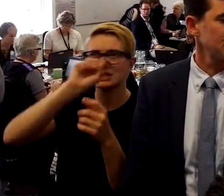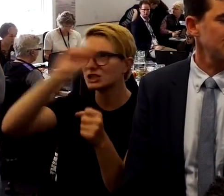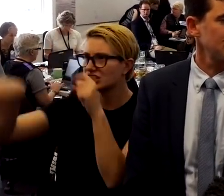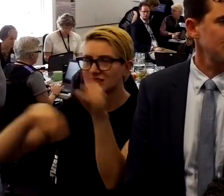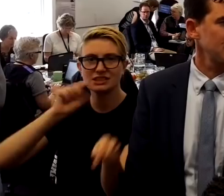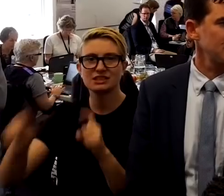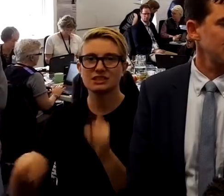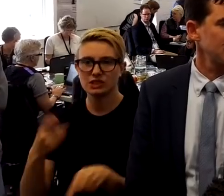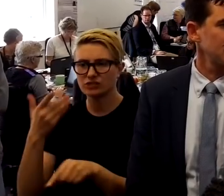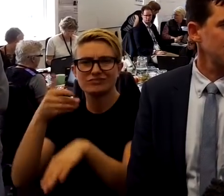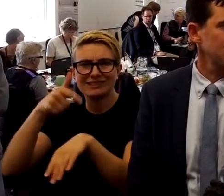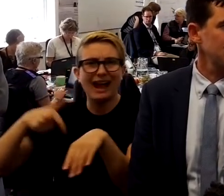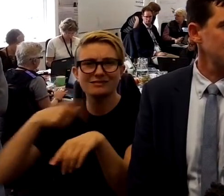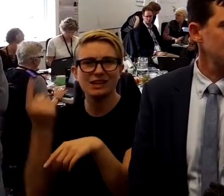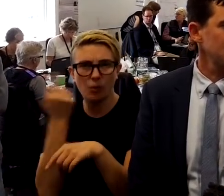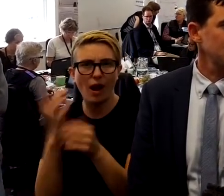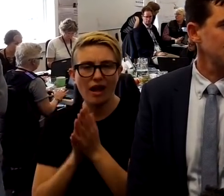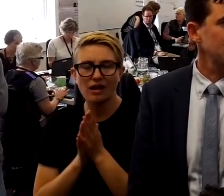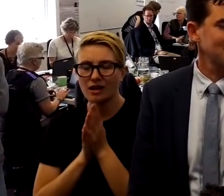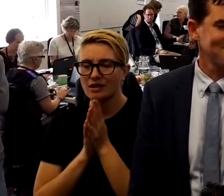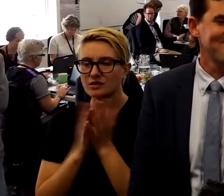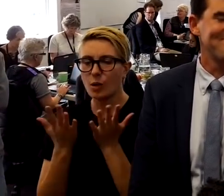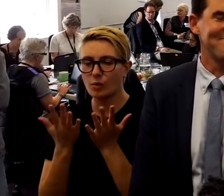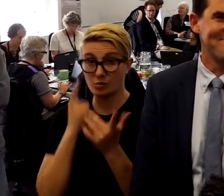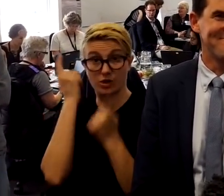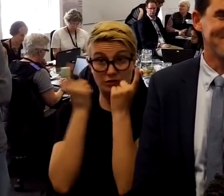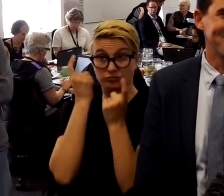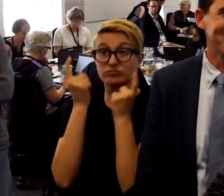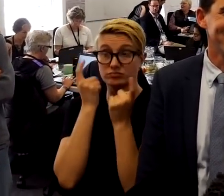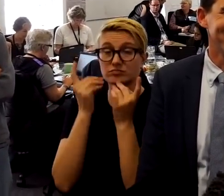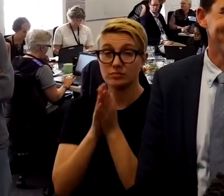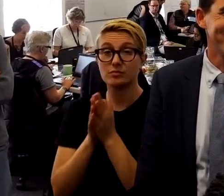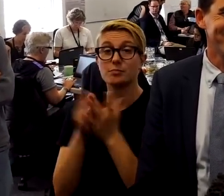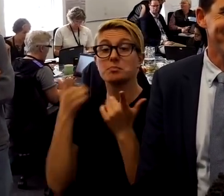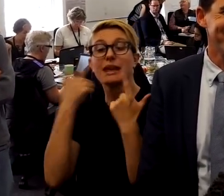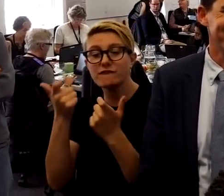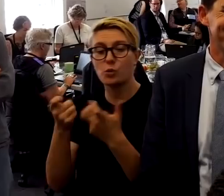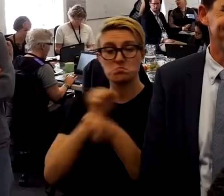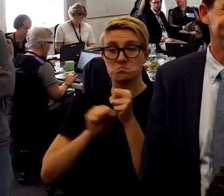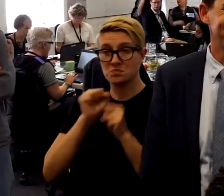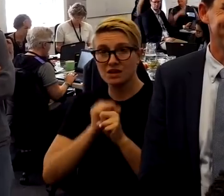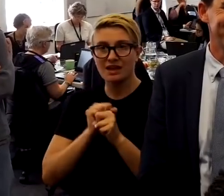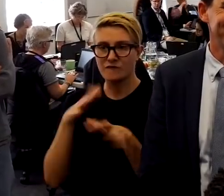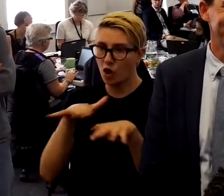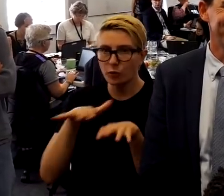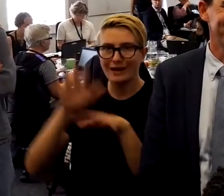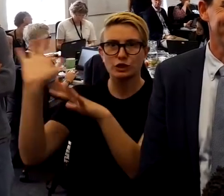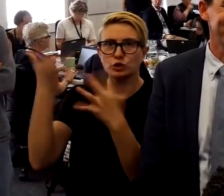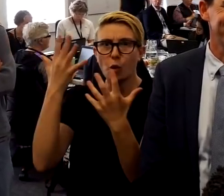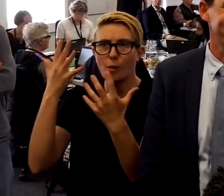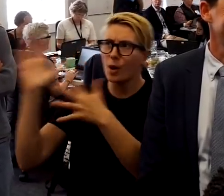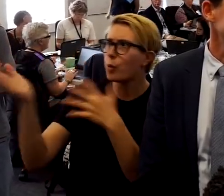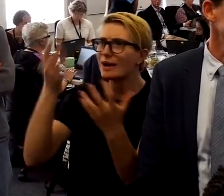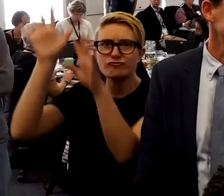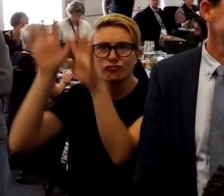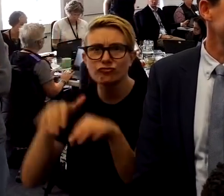very considerate about it. But as we said, earthquake, storm, high winds, high rain, king tides, so on and so forth, and